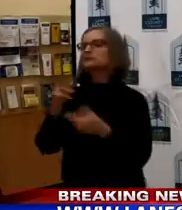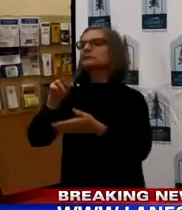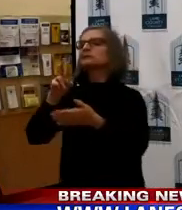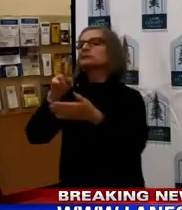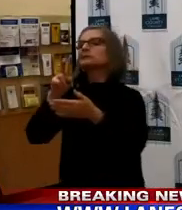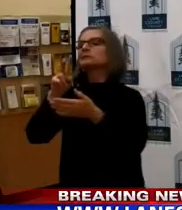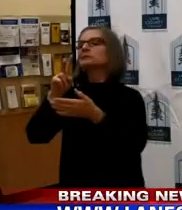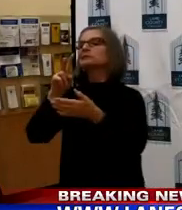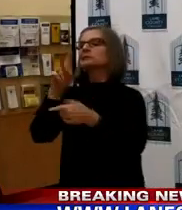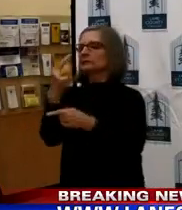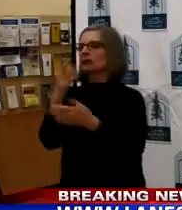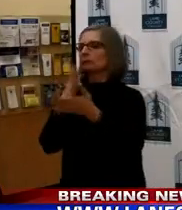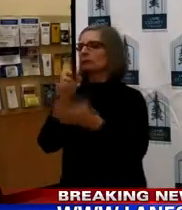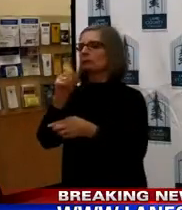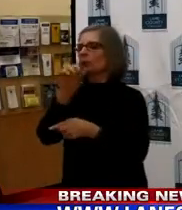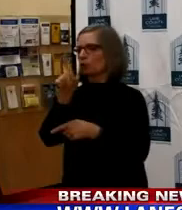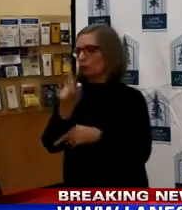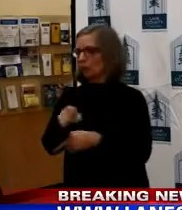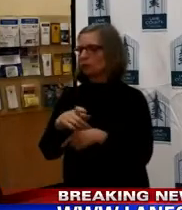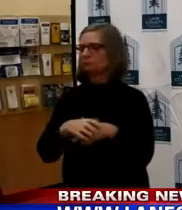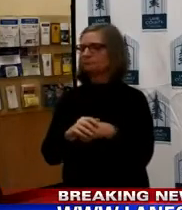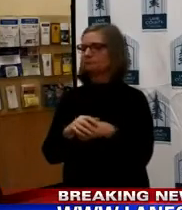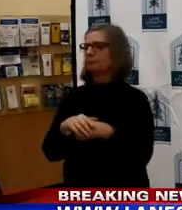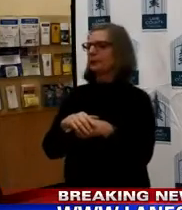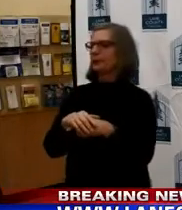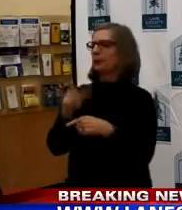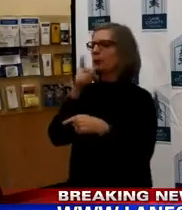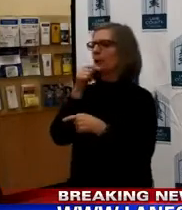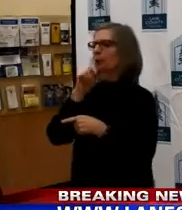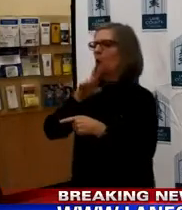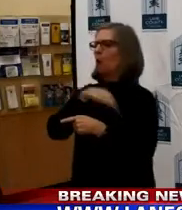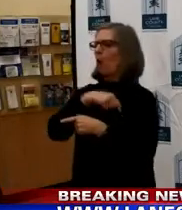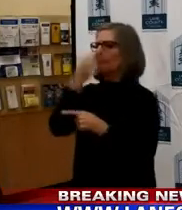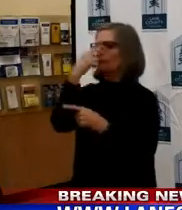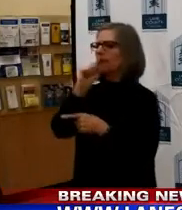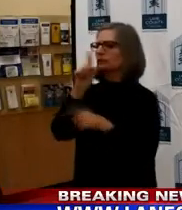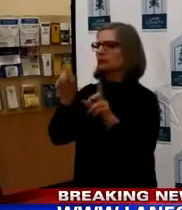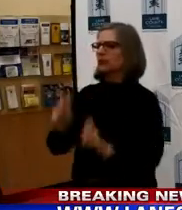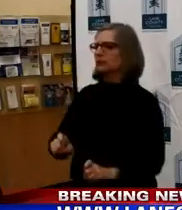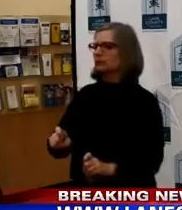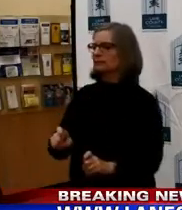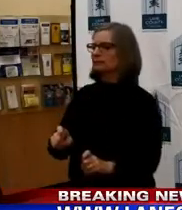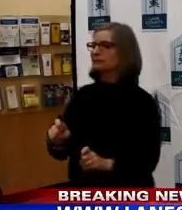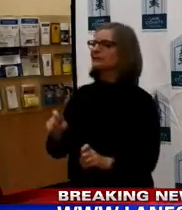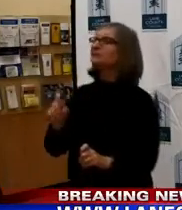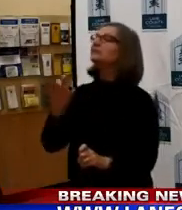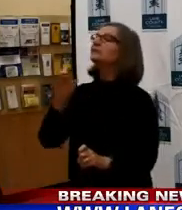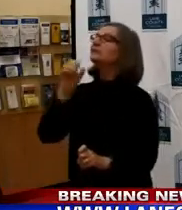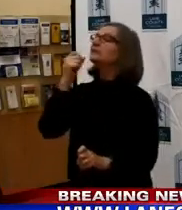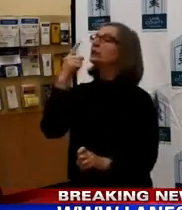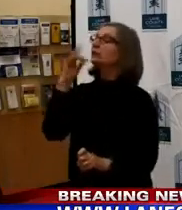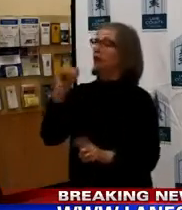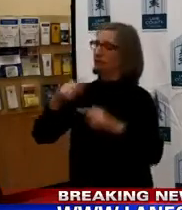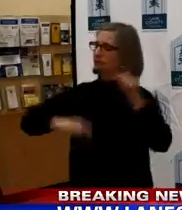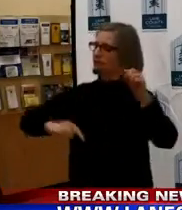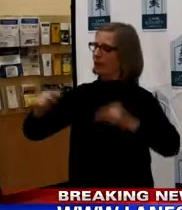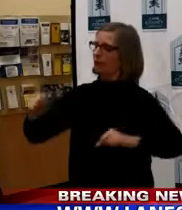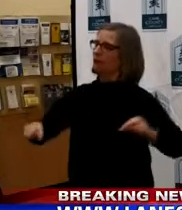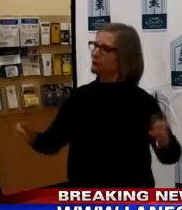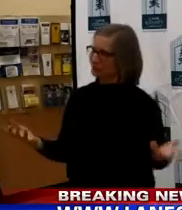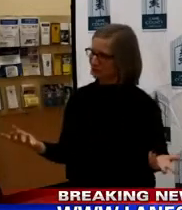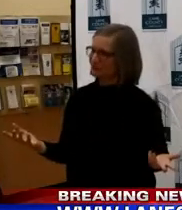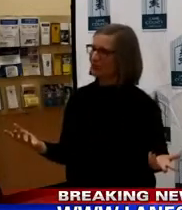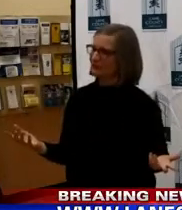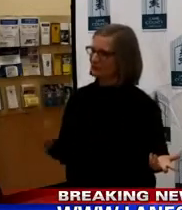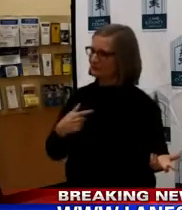for testing? And so that ranges. I think this deserves a little bit of an expanded answer, so I apologize, but I think we need to make